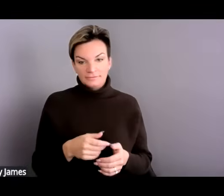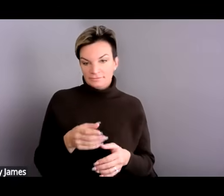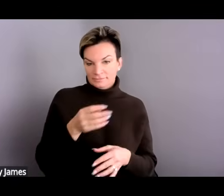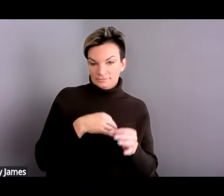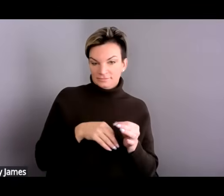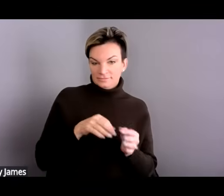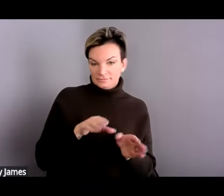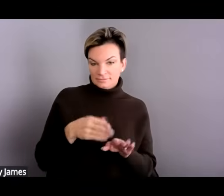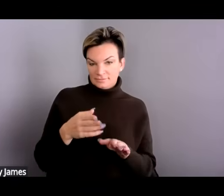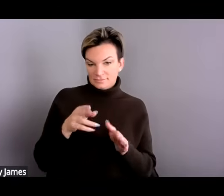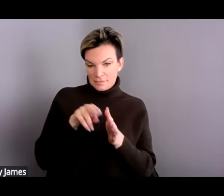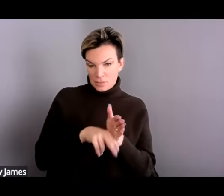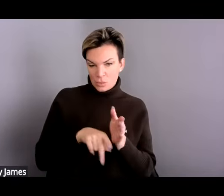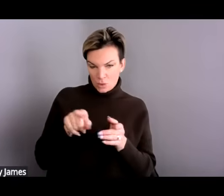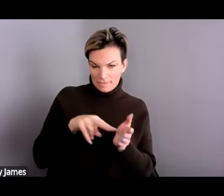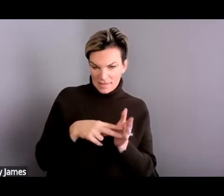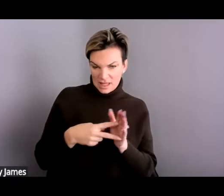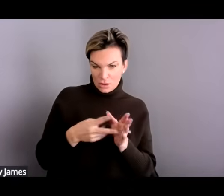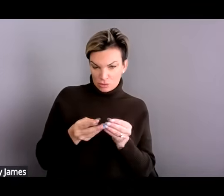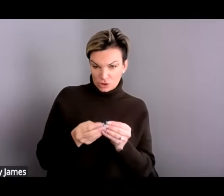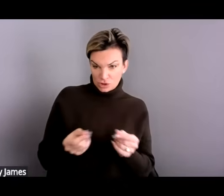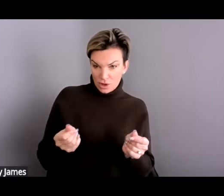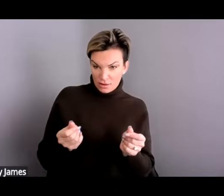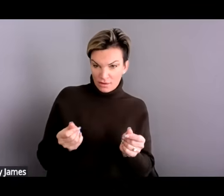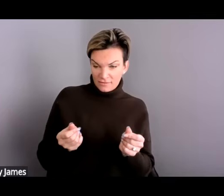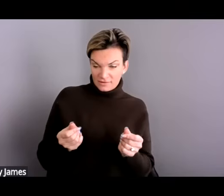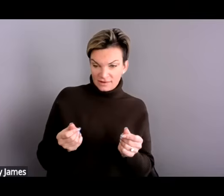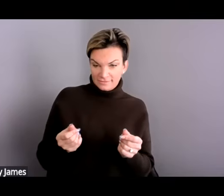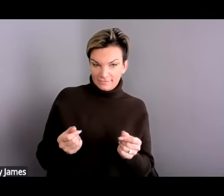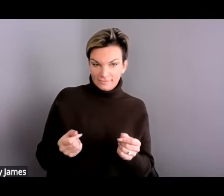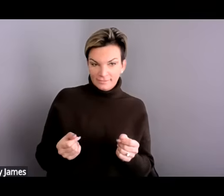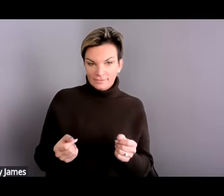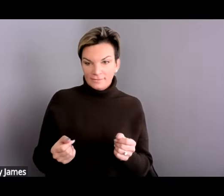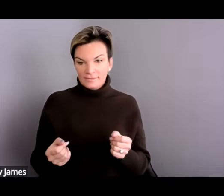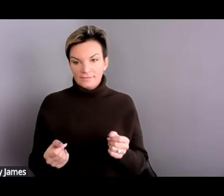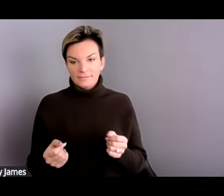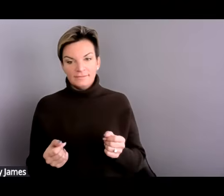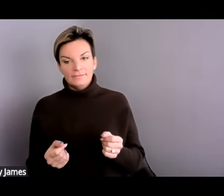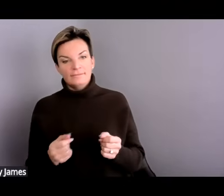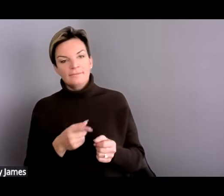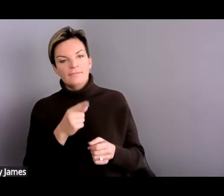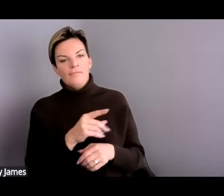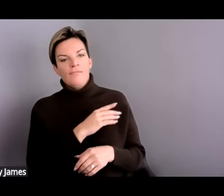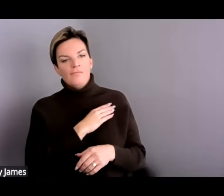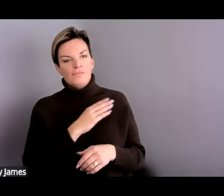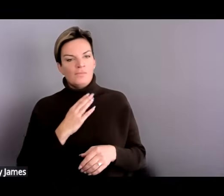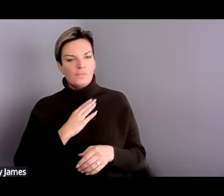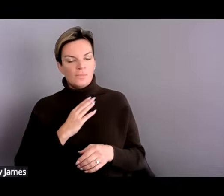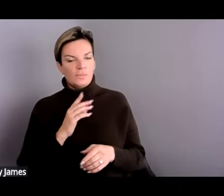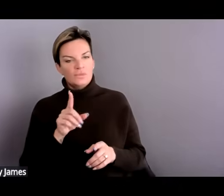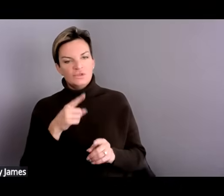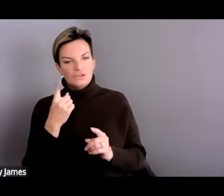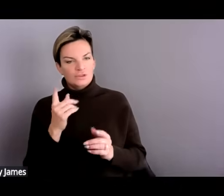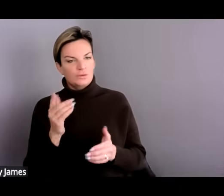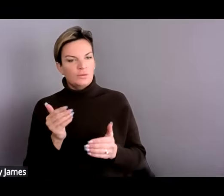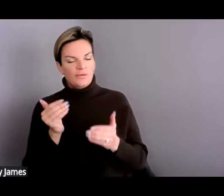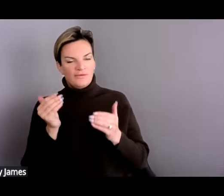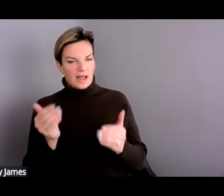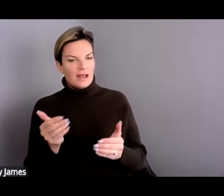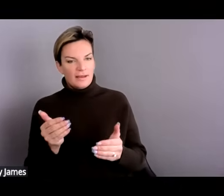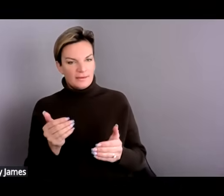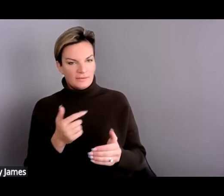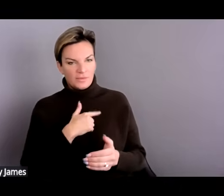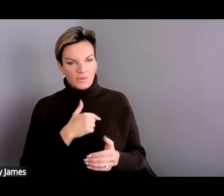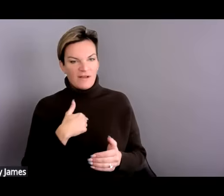mean resolved? Just that it wasn't, it just, the board was just going to move on. And I mean, we have other